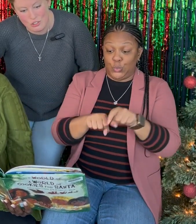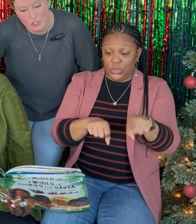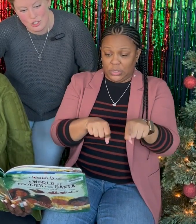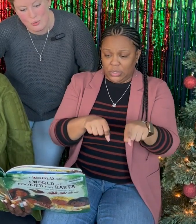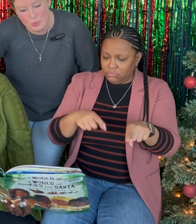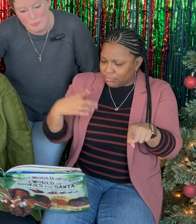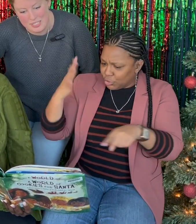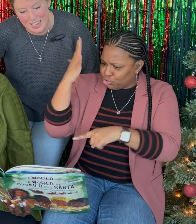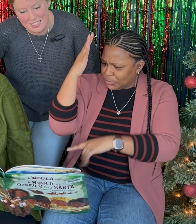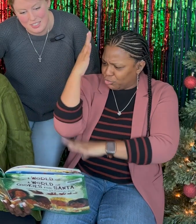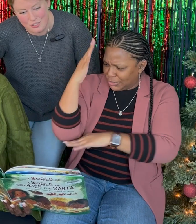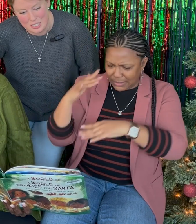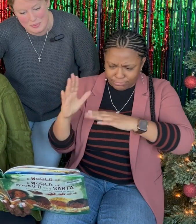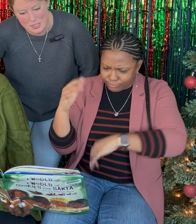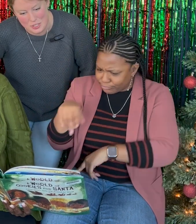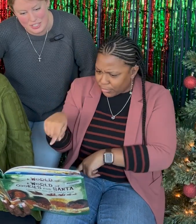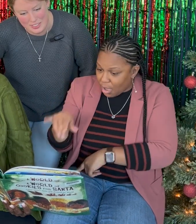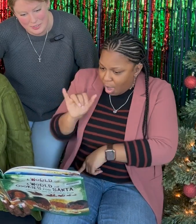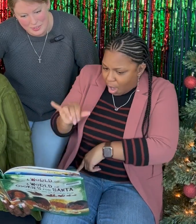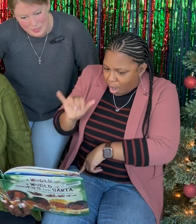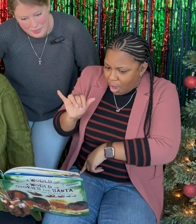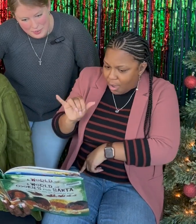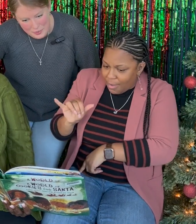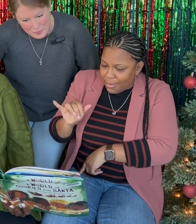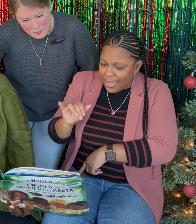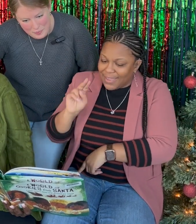the children's shoes beside the Christmas tree,